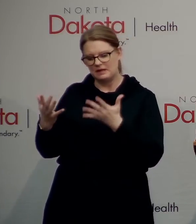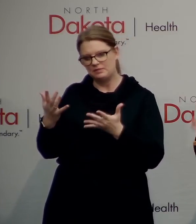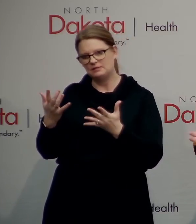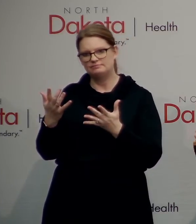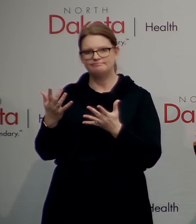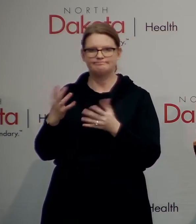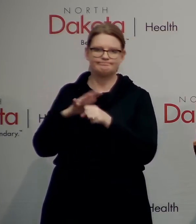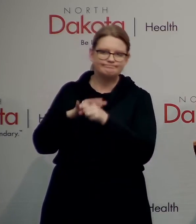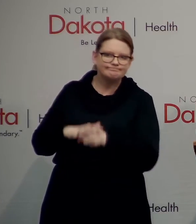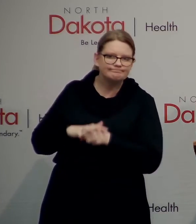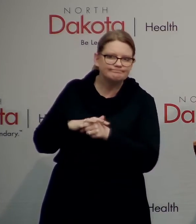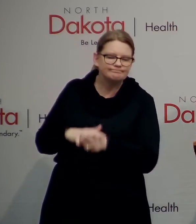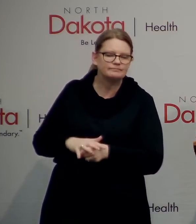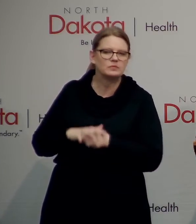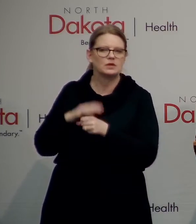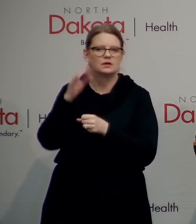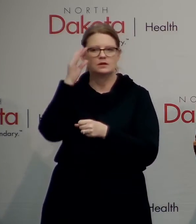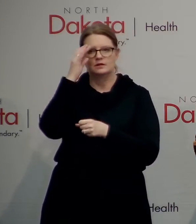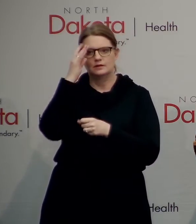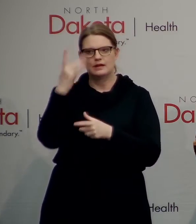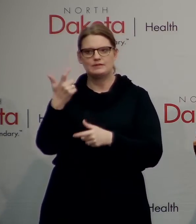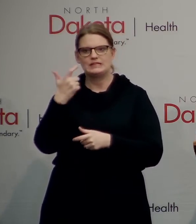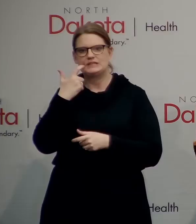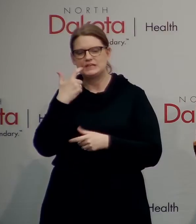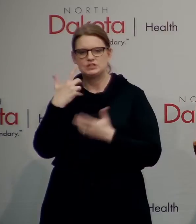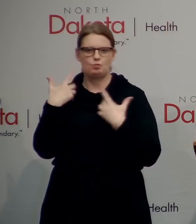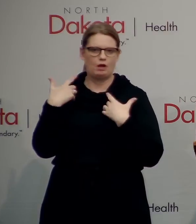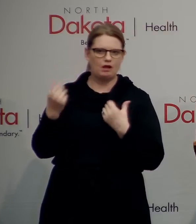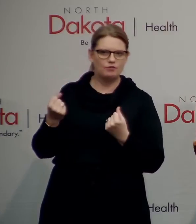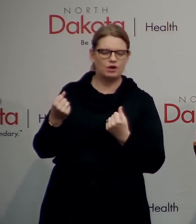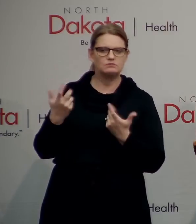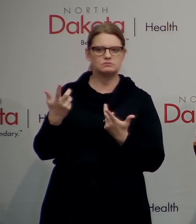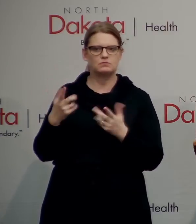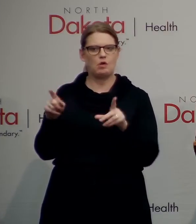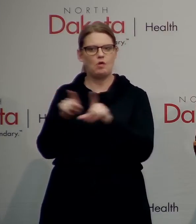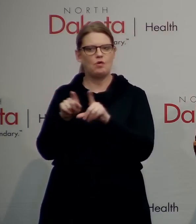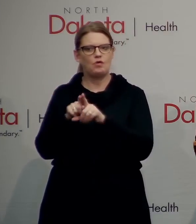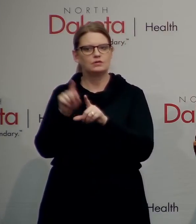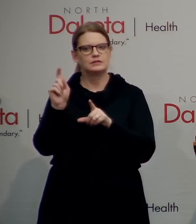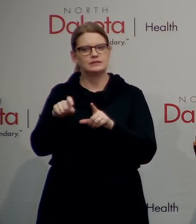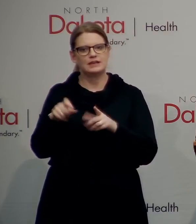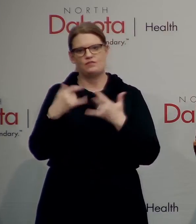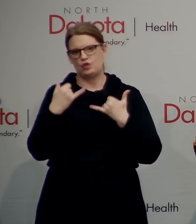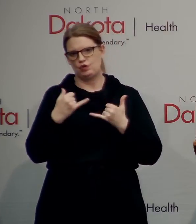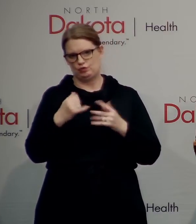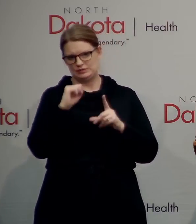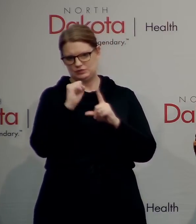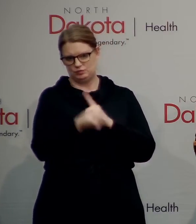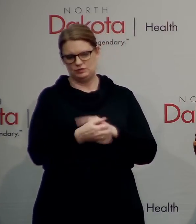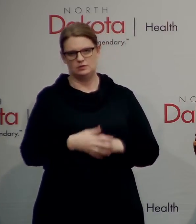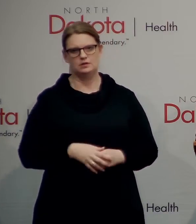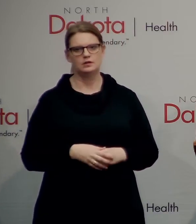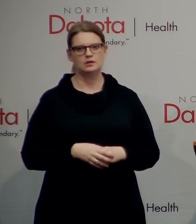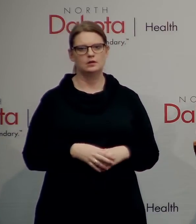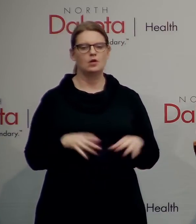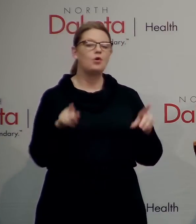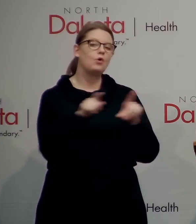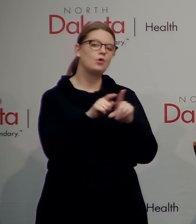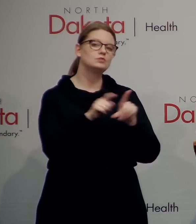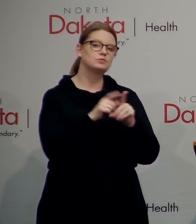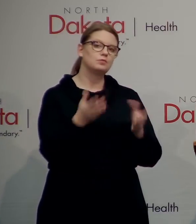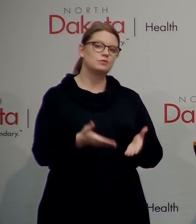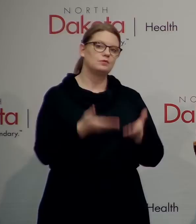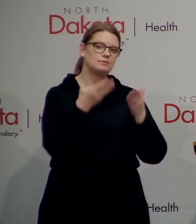with the stress of an addiction, recovery, but also the need to deal with the current situation. We also would